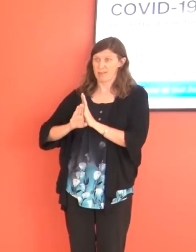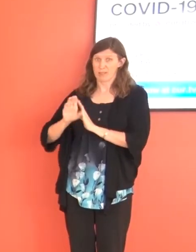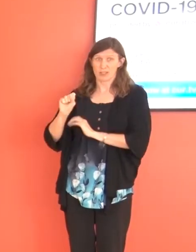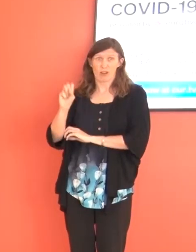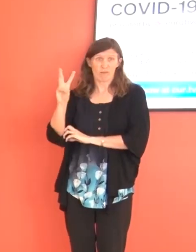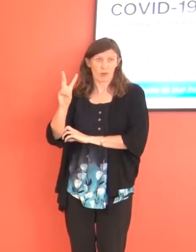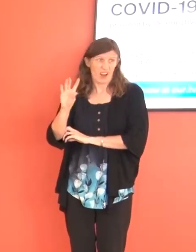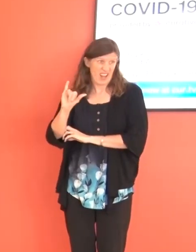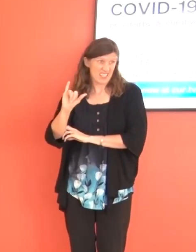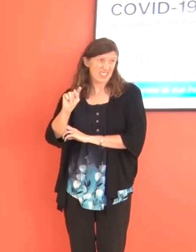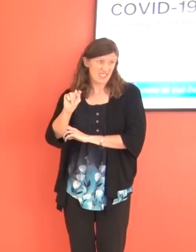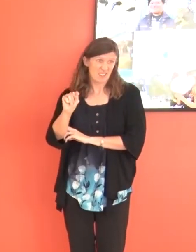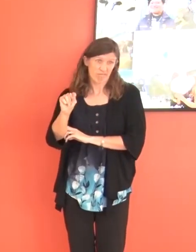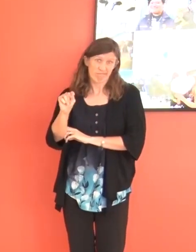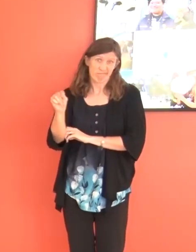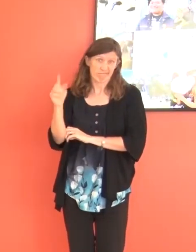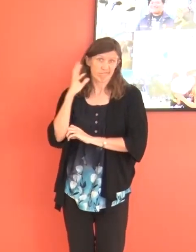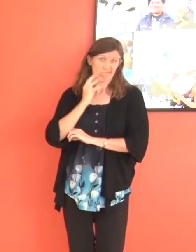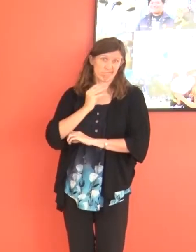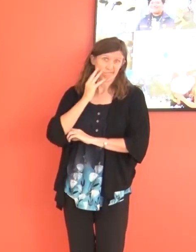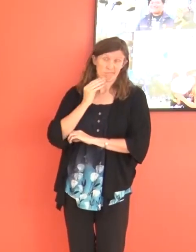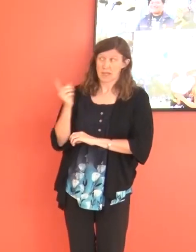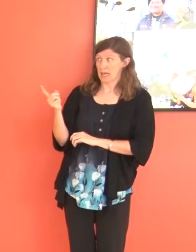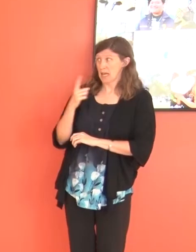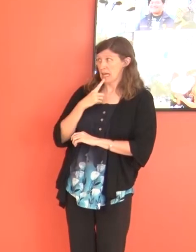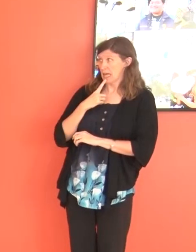IT, and also was at